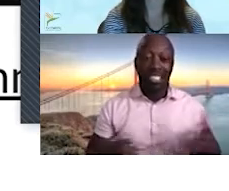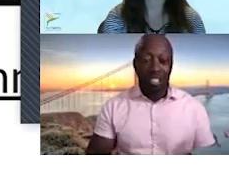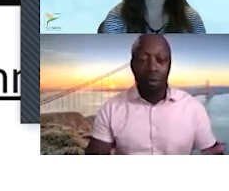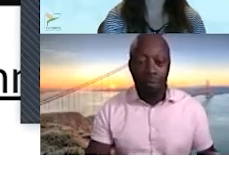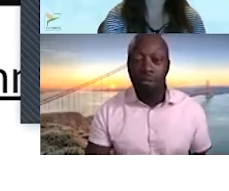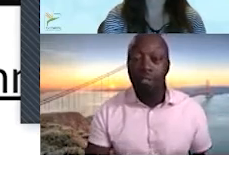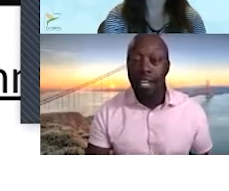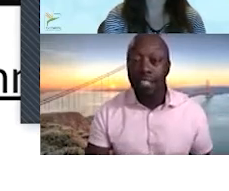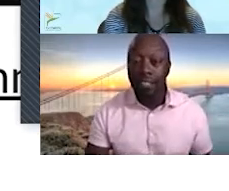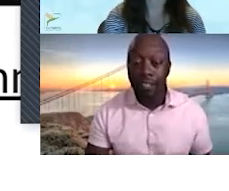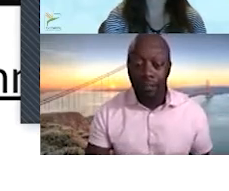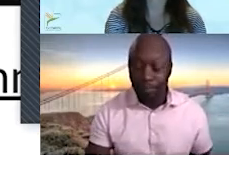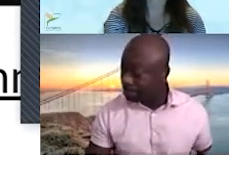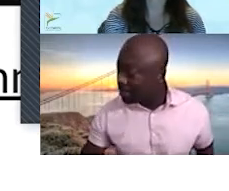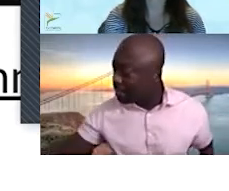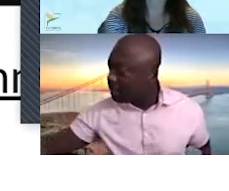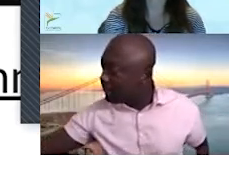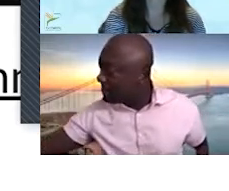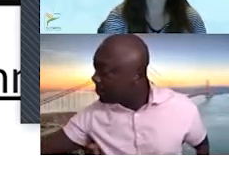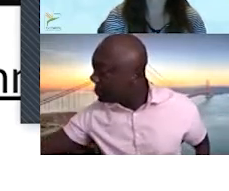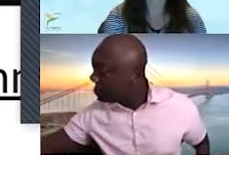just need to know a few signs.